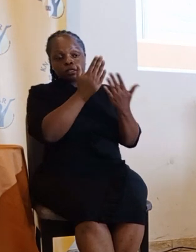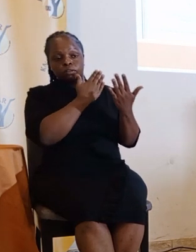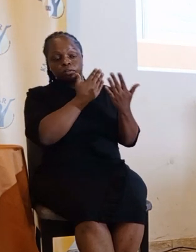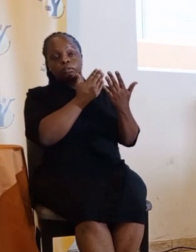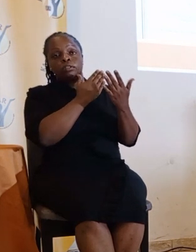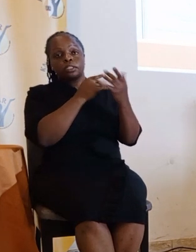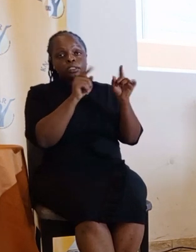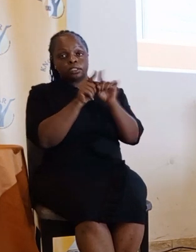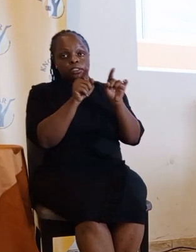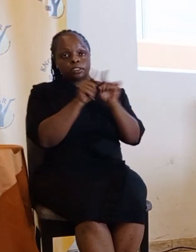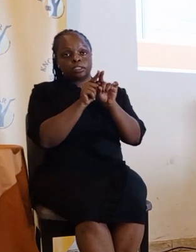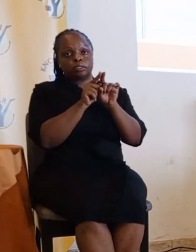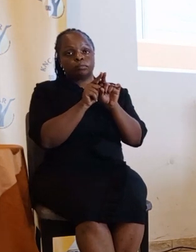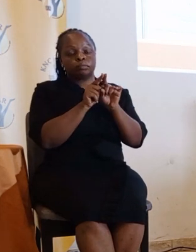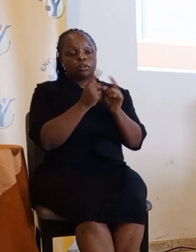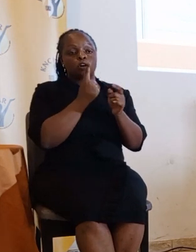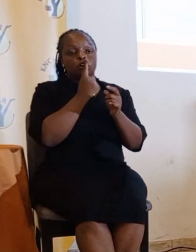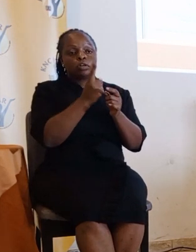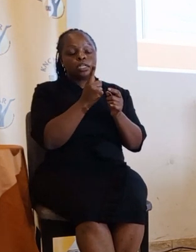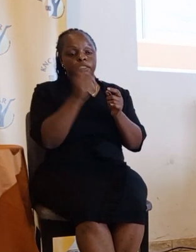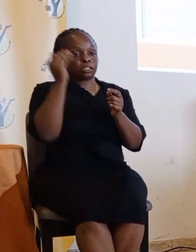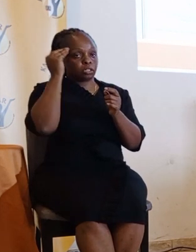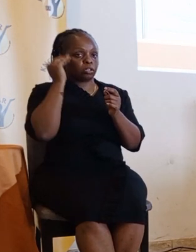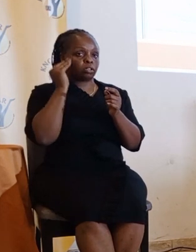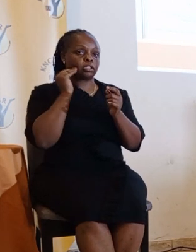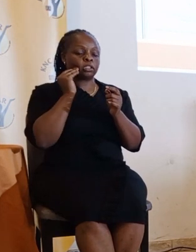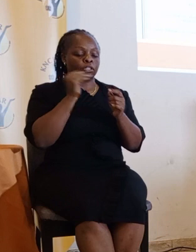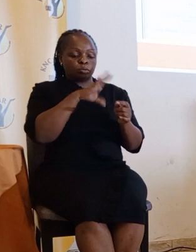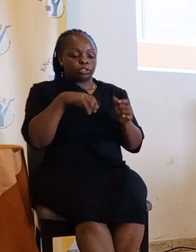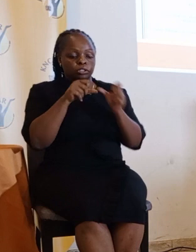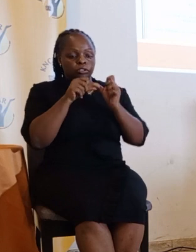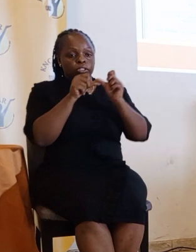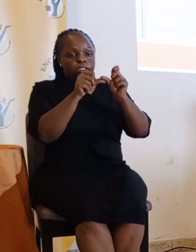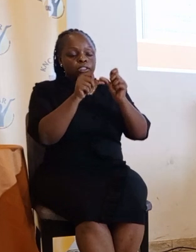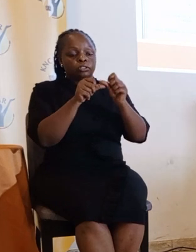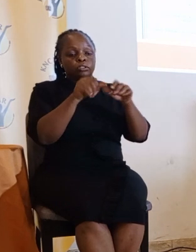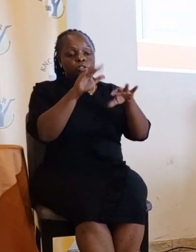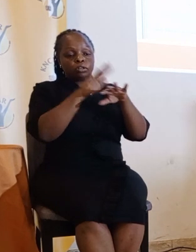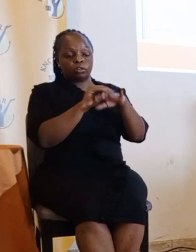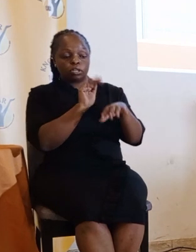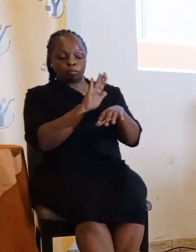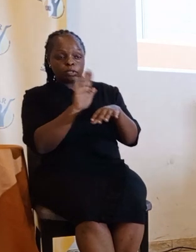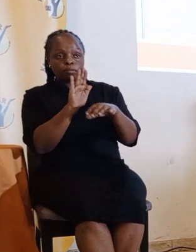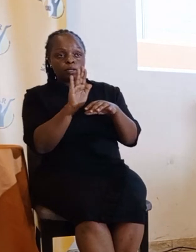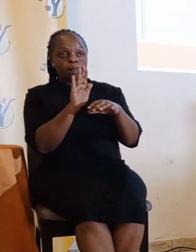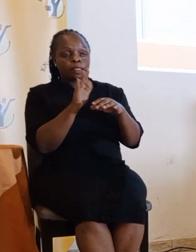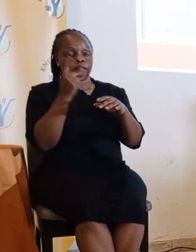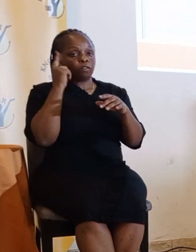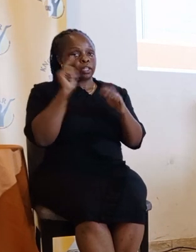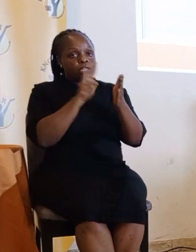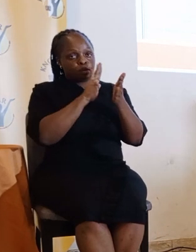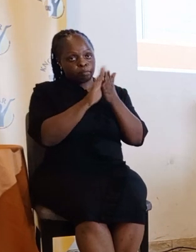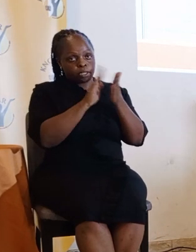and despite court orders. The Commission continues its call for the